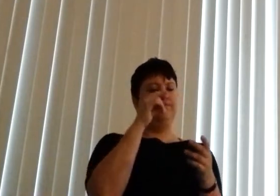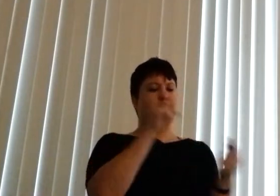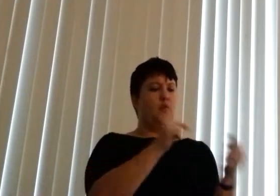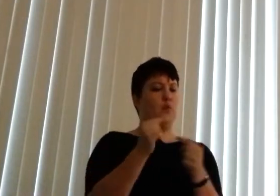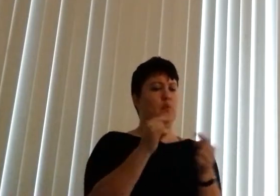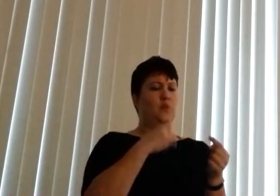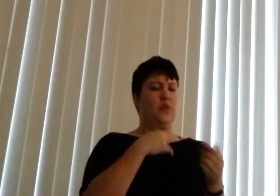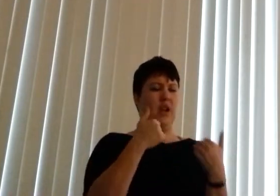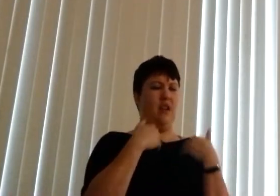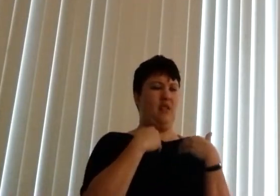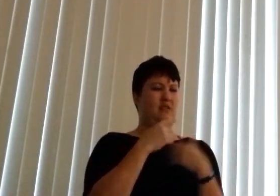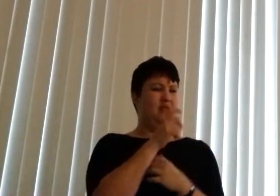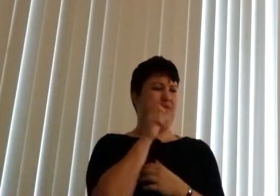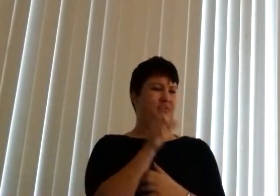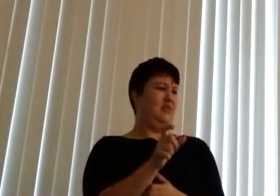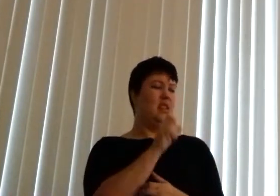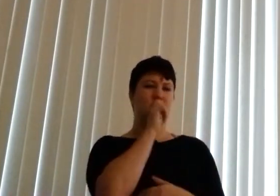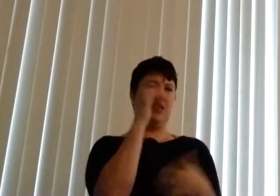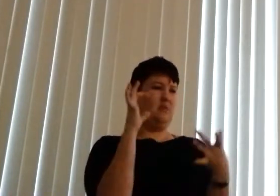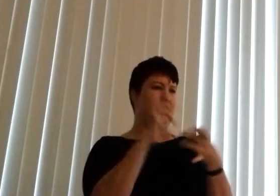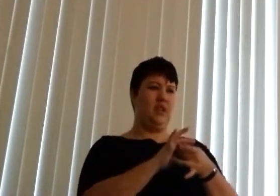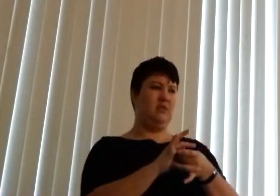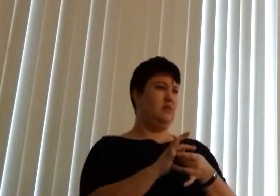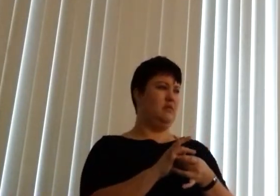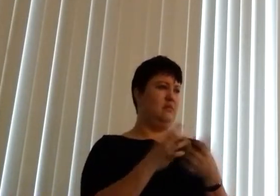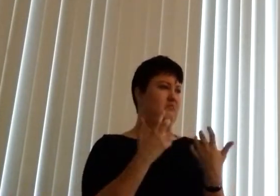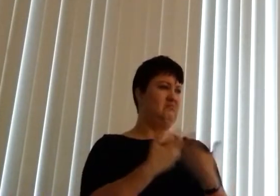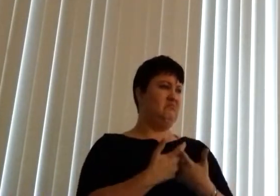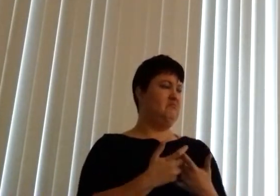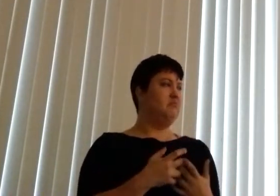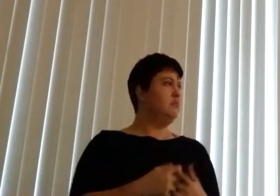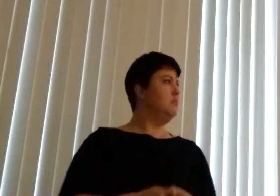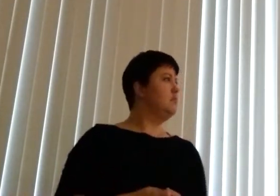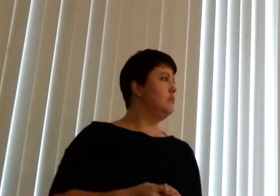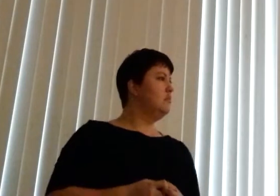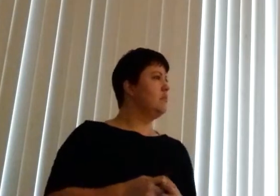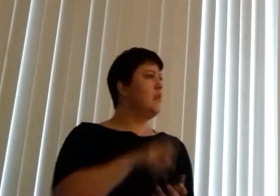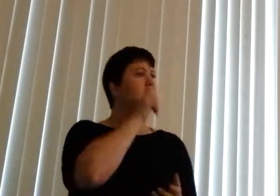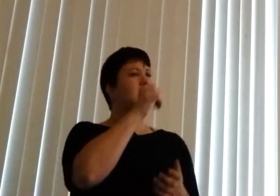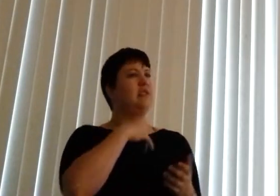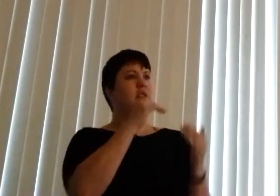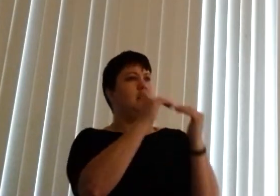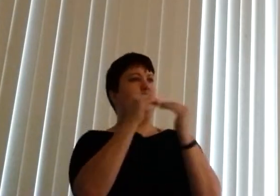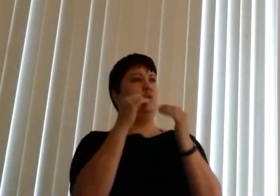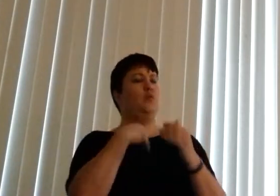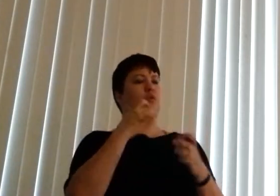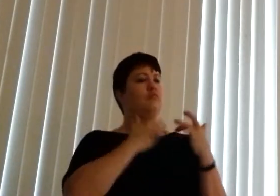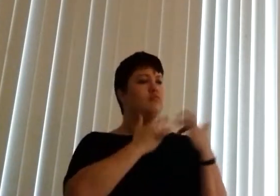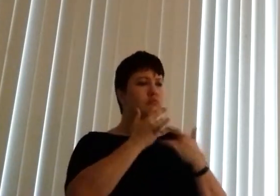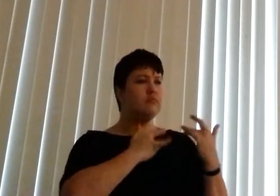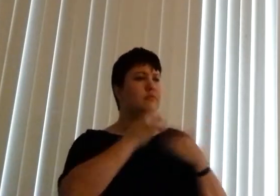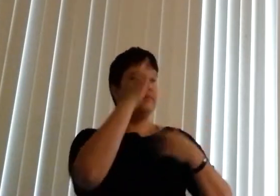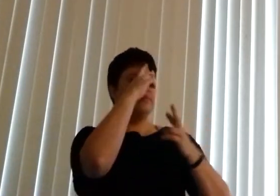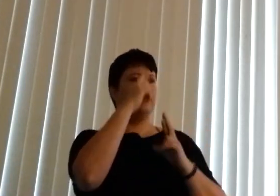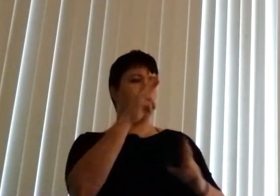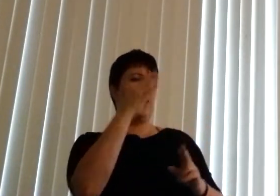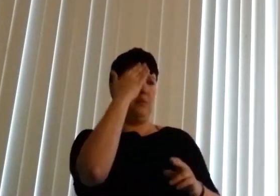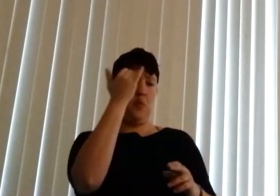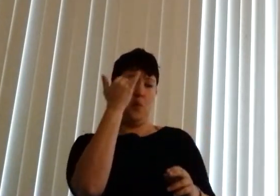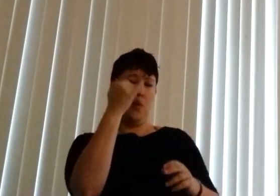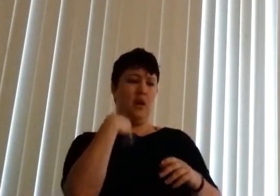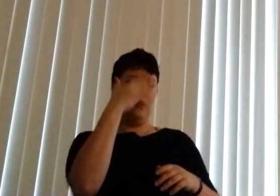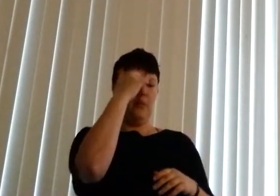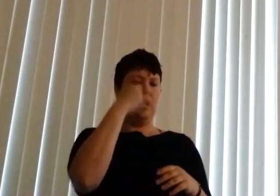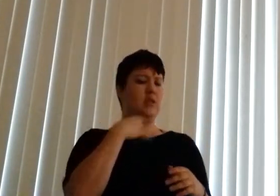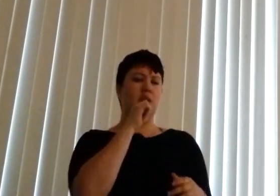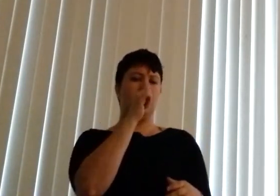we might fail to show someone in our cases equal concern and respect by holding some non-synchronic